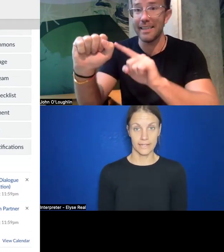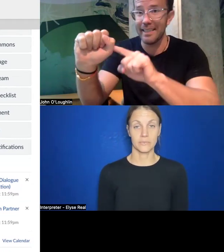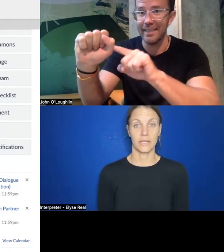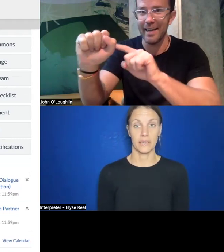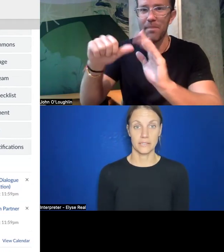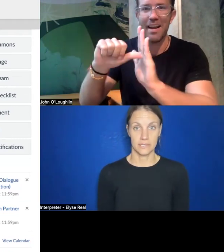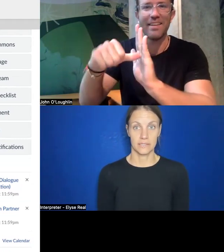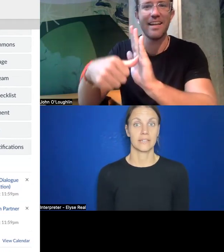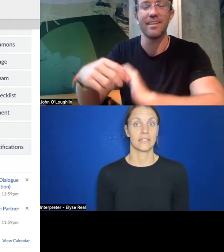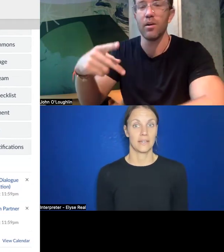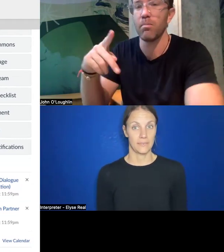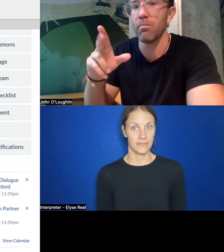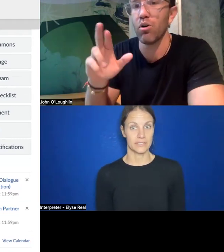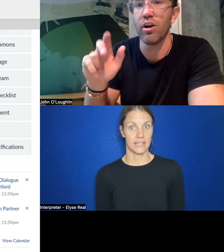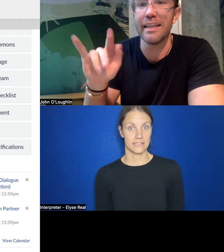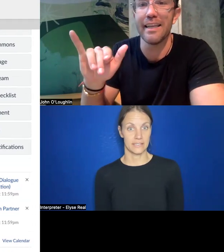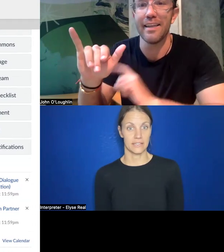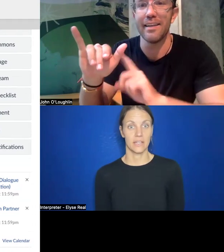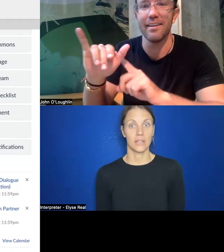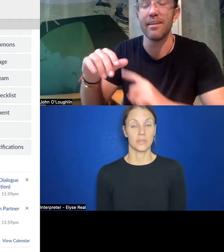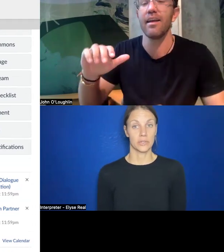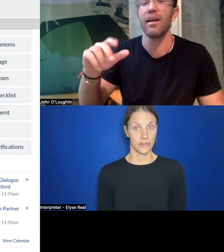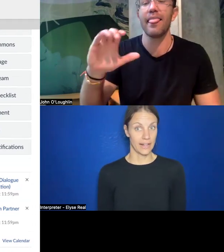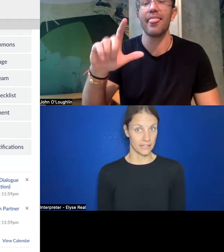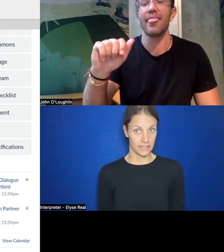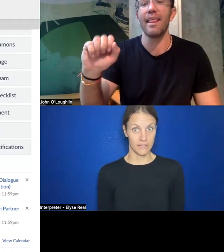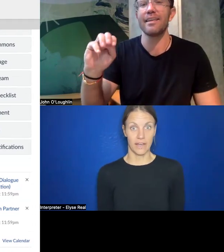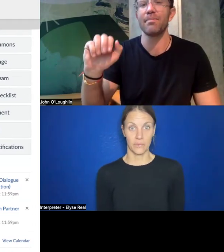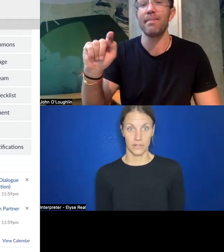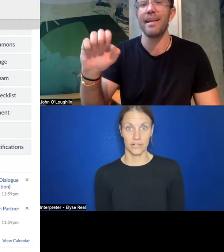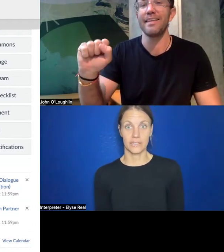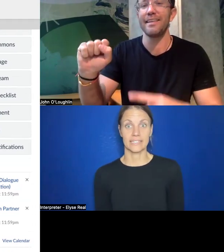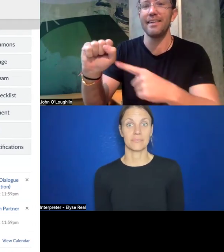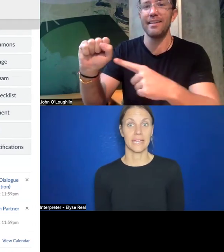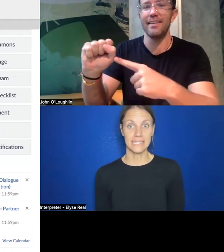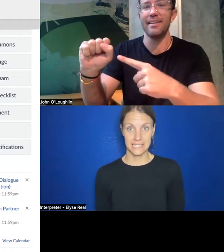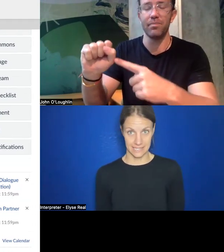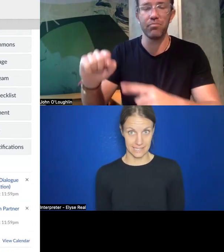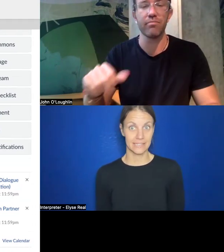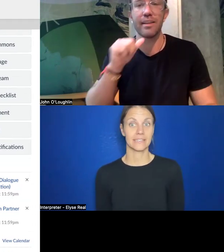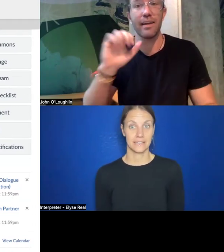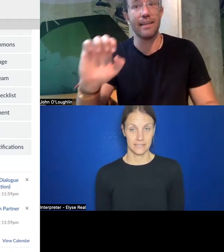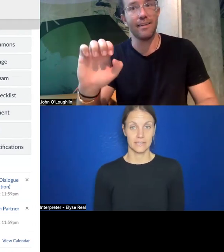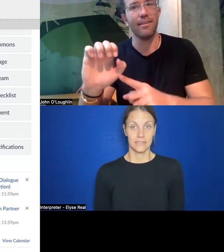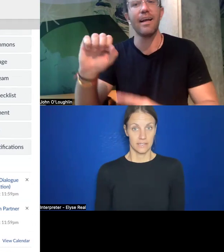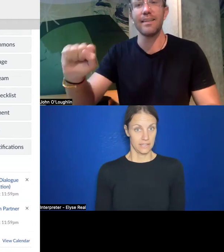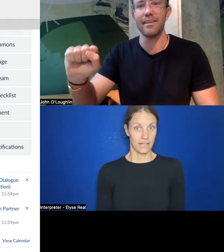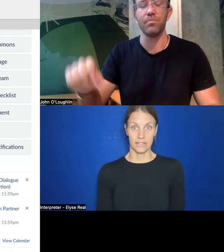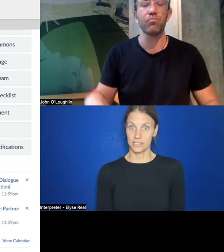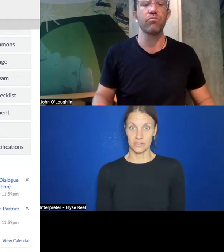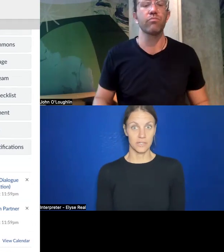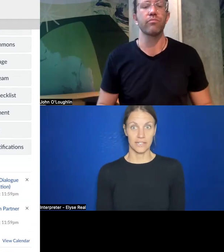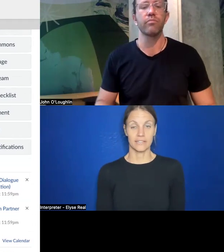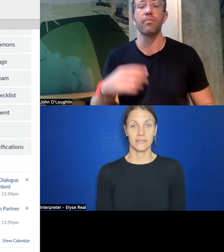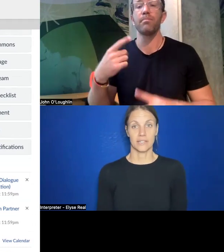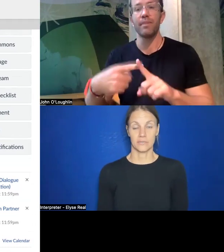with classmates. I'm emphasizing the plurality of that word, classmates, not